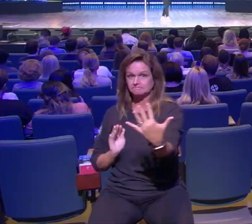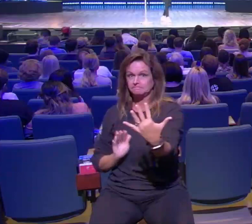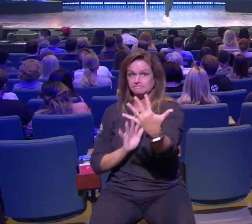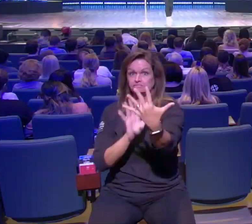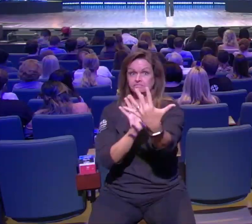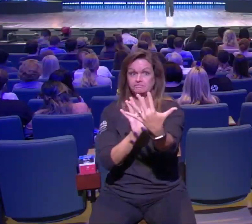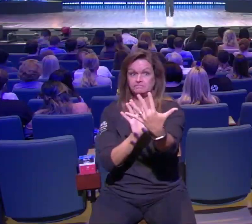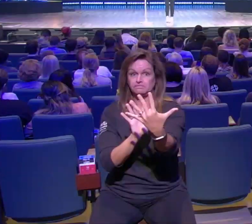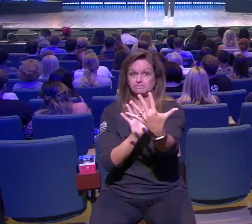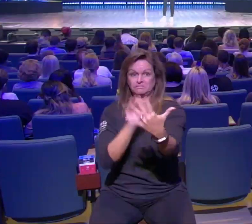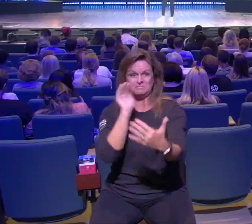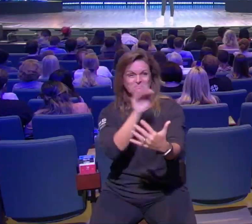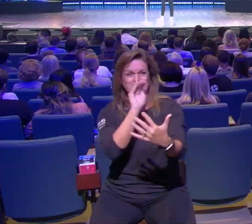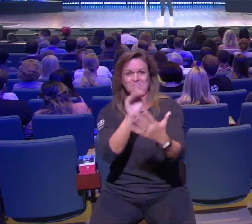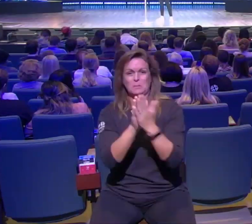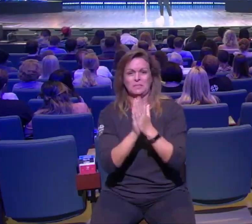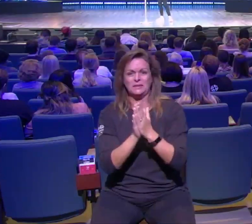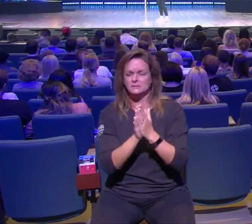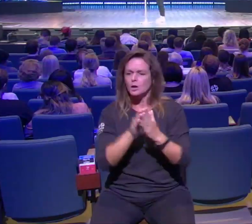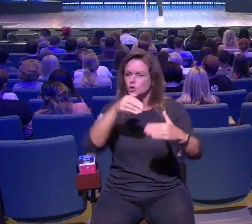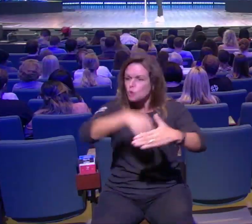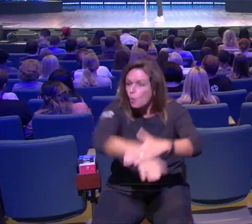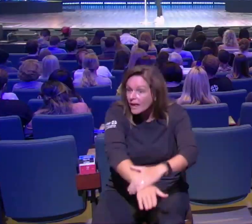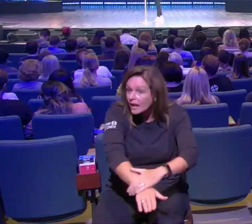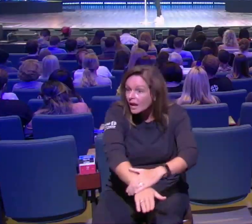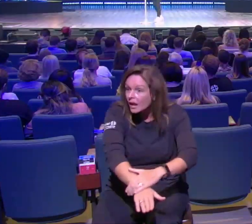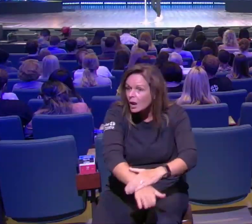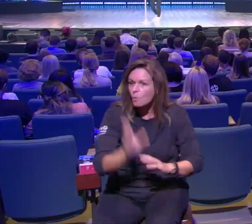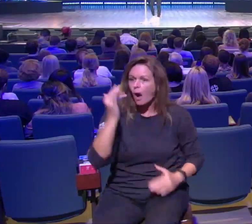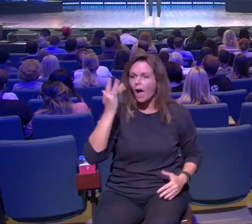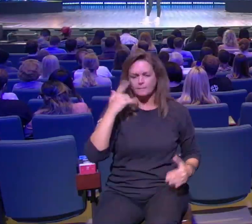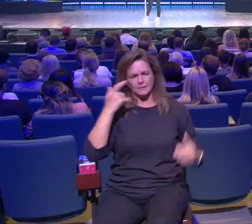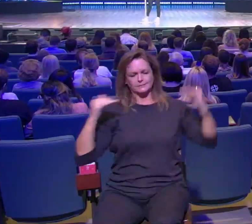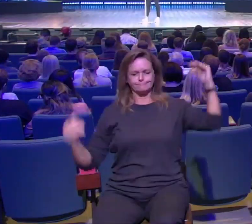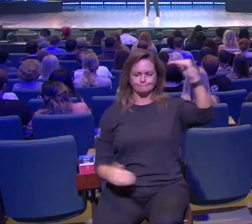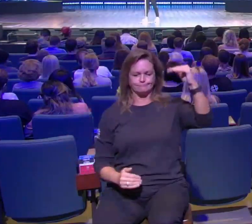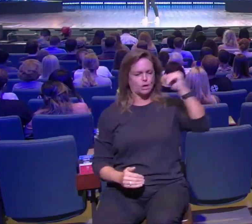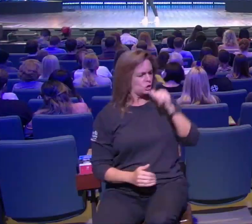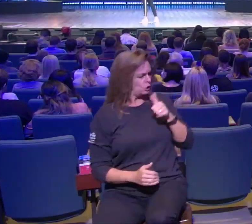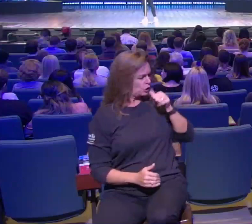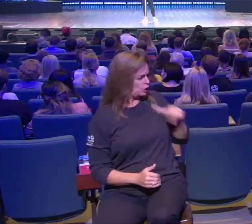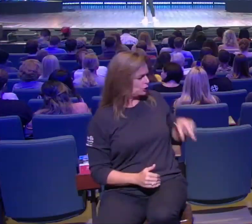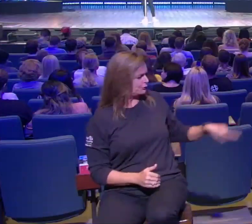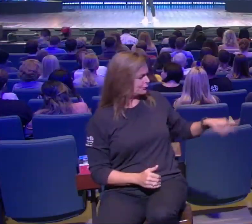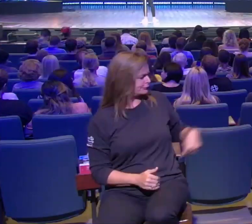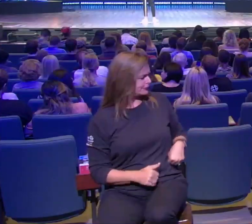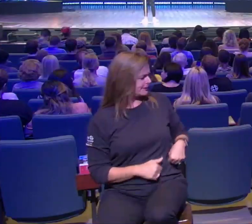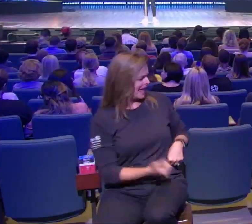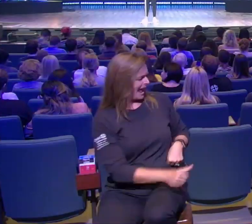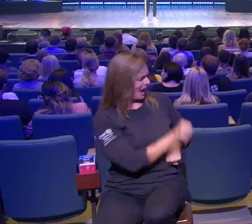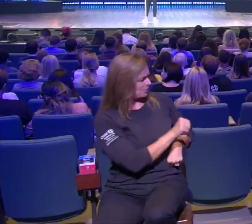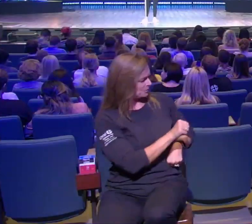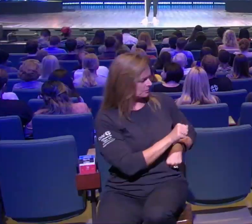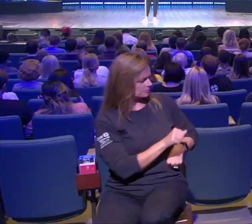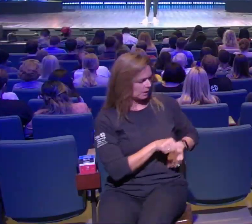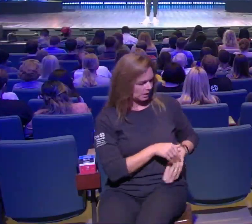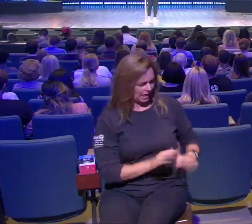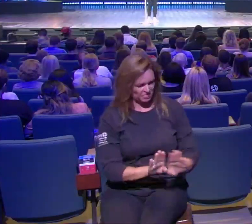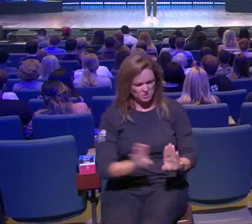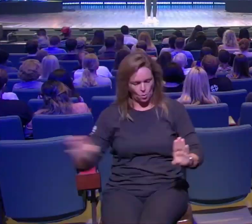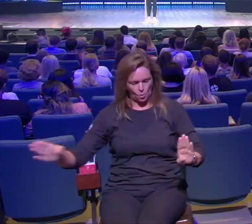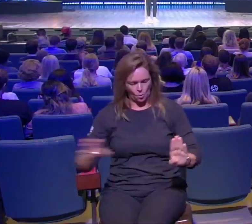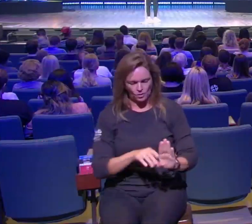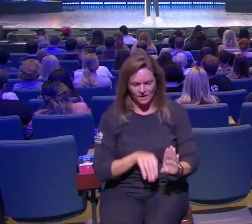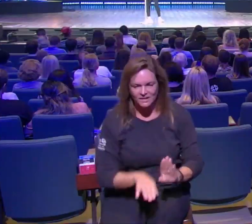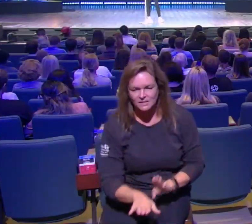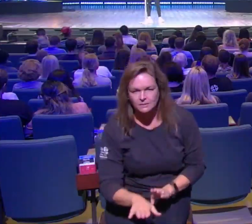entrance. They weren't even allowed to walk into the tent of meeting. How intimidating must this have been?